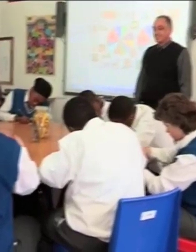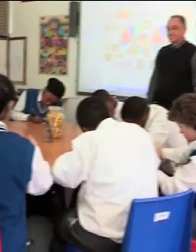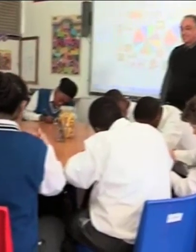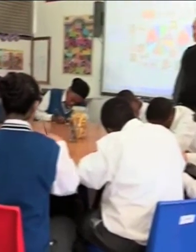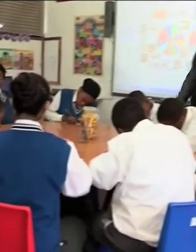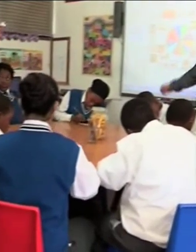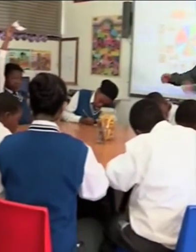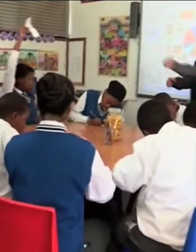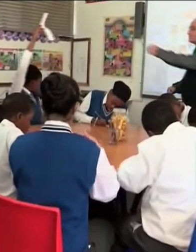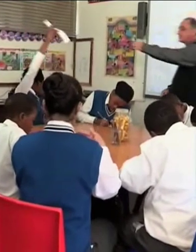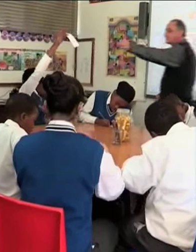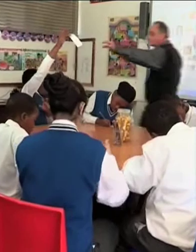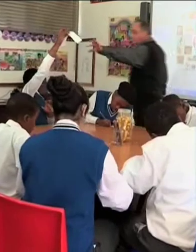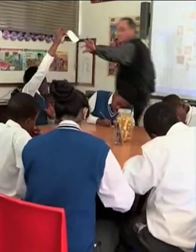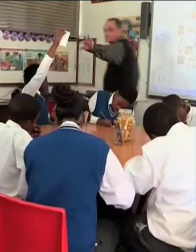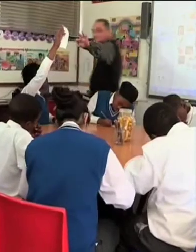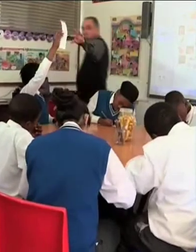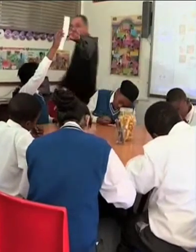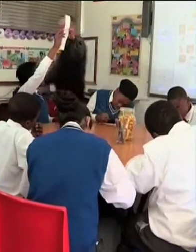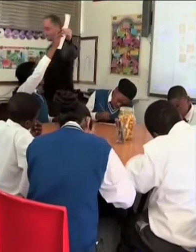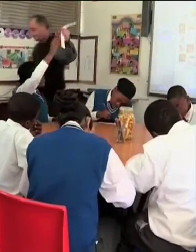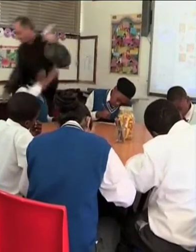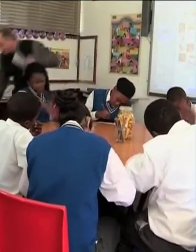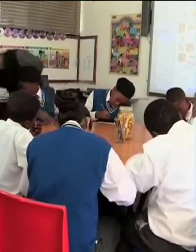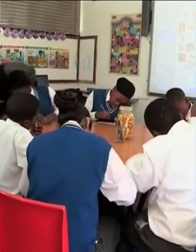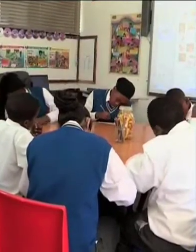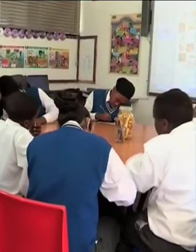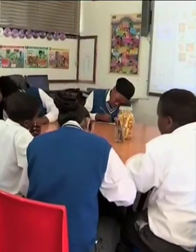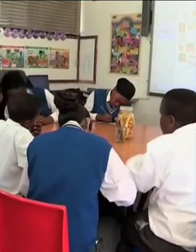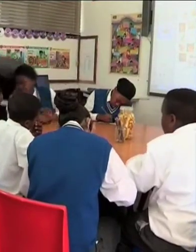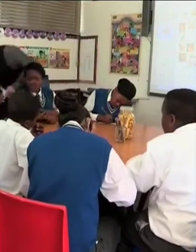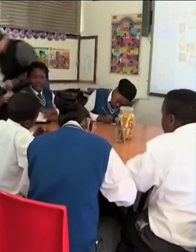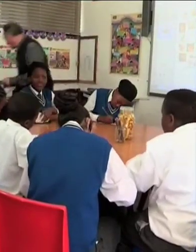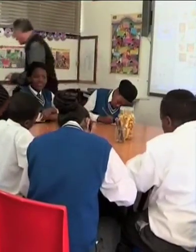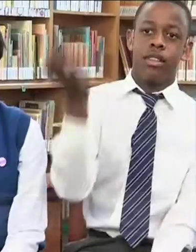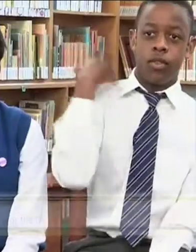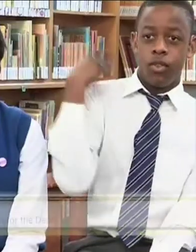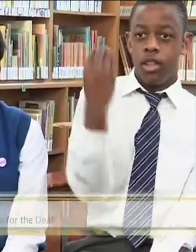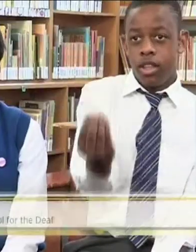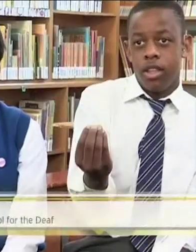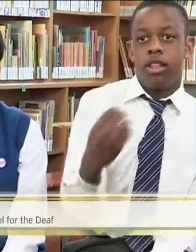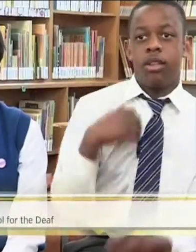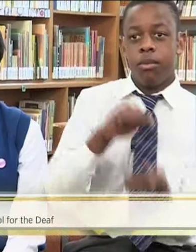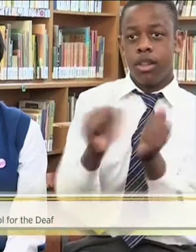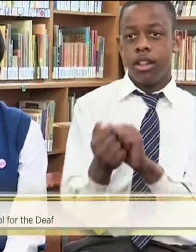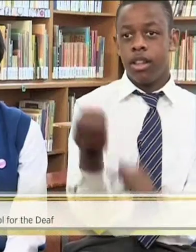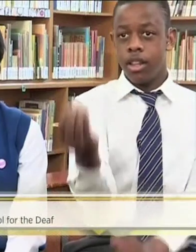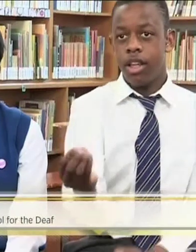The youngsters have found that KTU has changed their outlook and made maths simpler and more enjoyable to learn. Before when I was little and I did